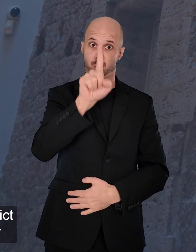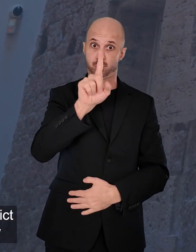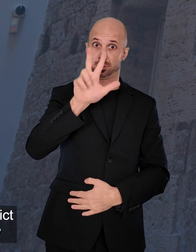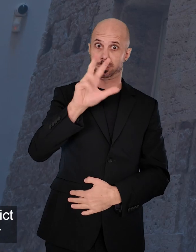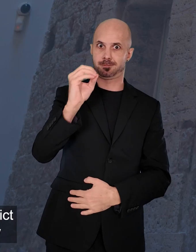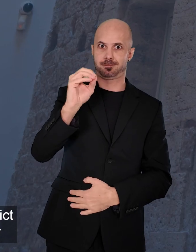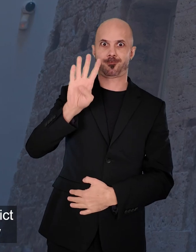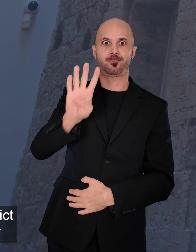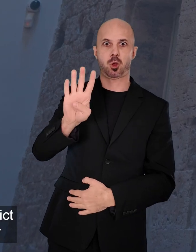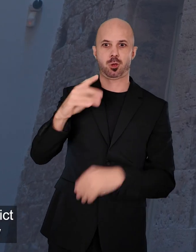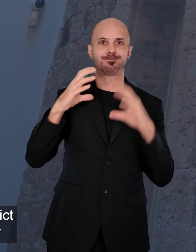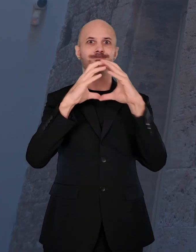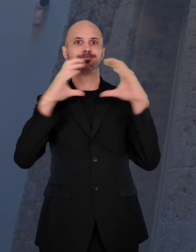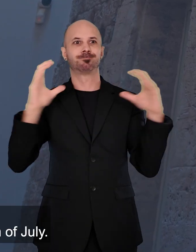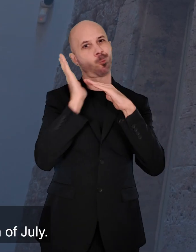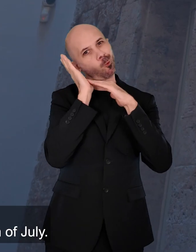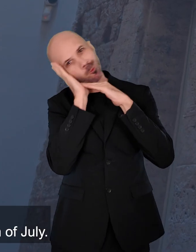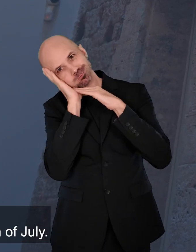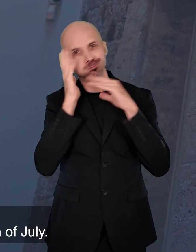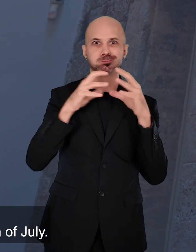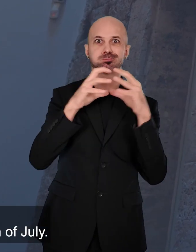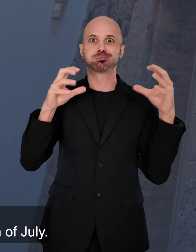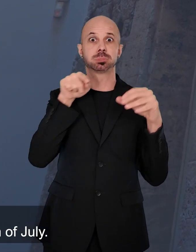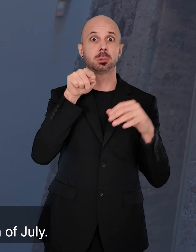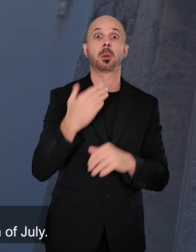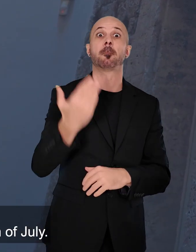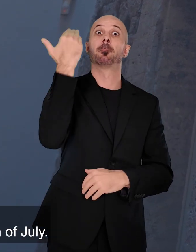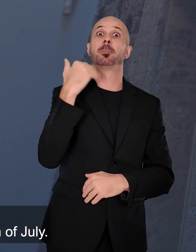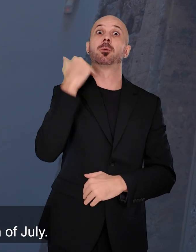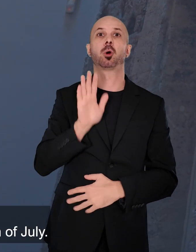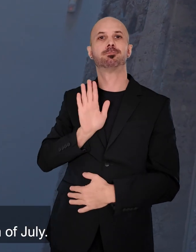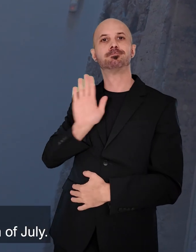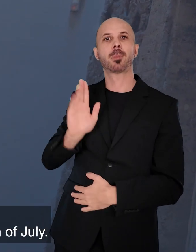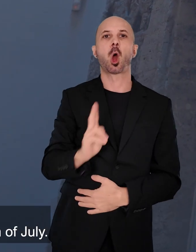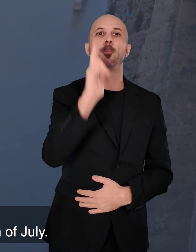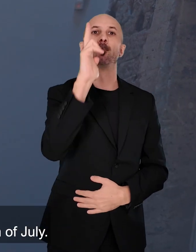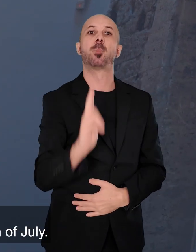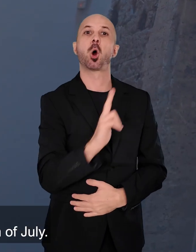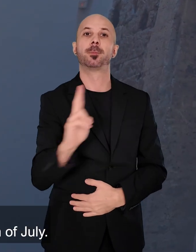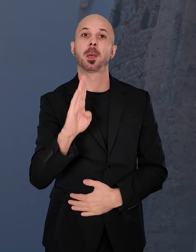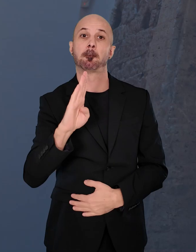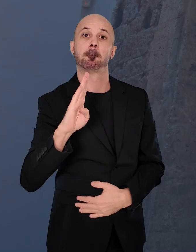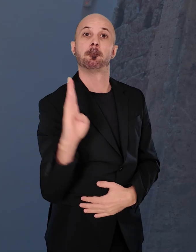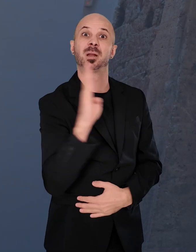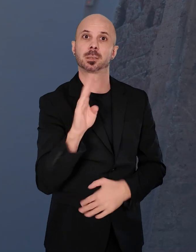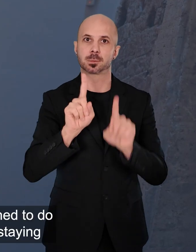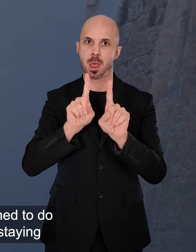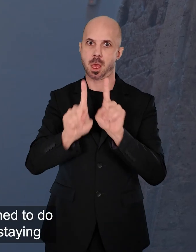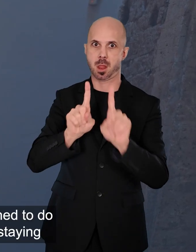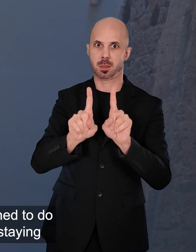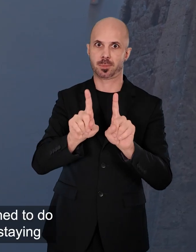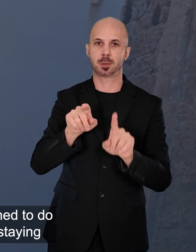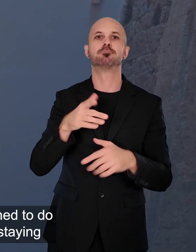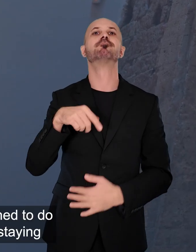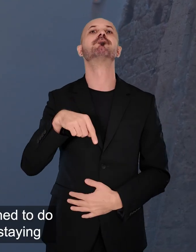XI stayed in the monastery in Perugia, where he suddenly died on the 7th of July.